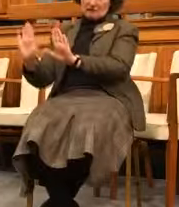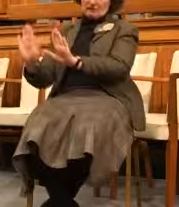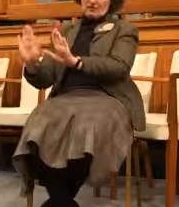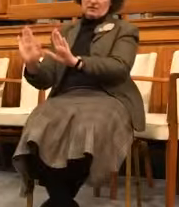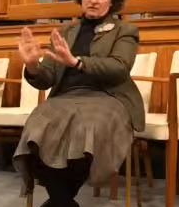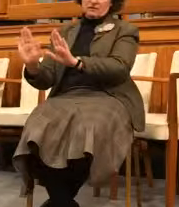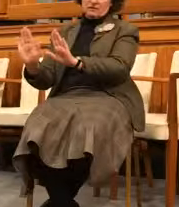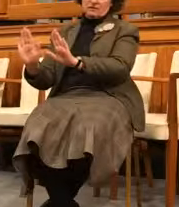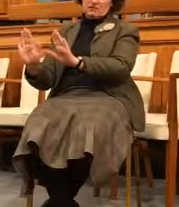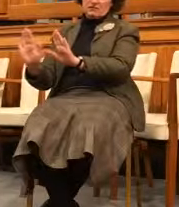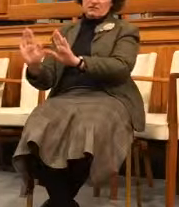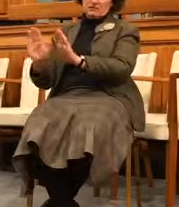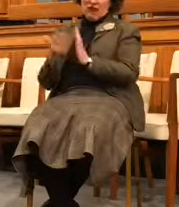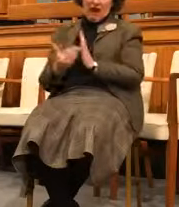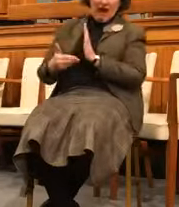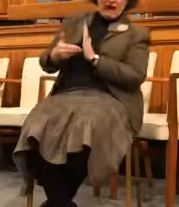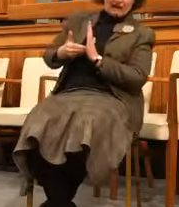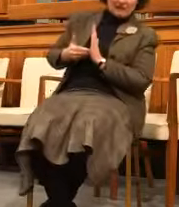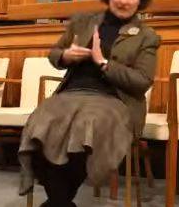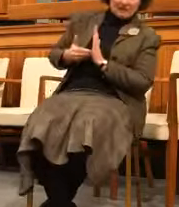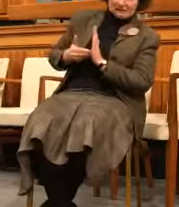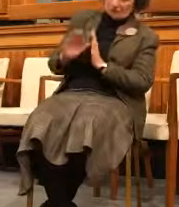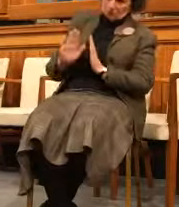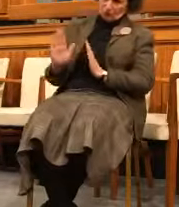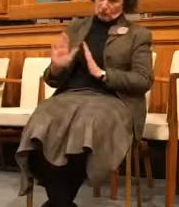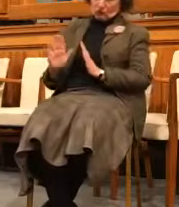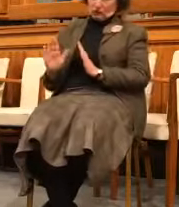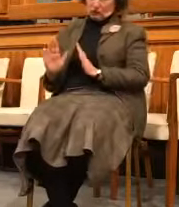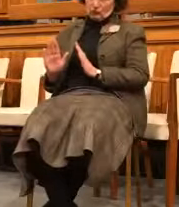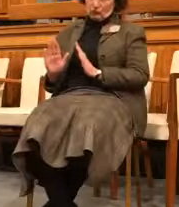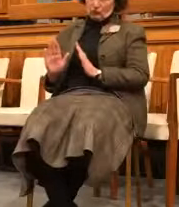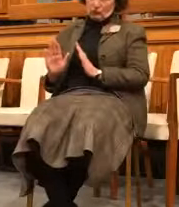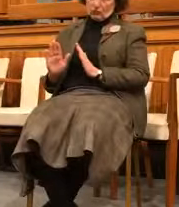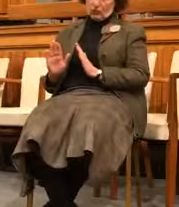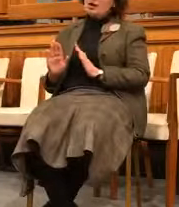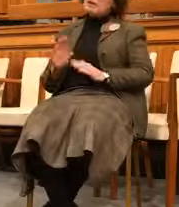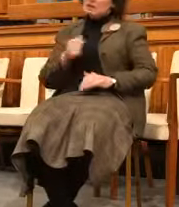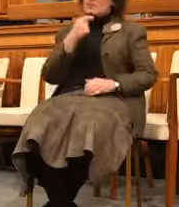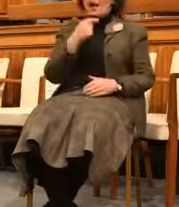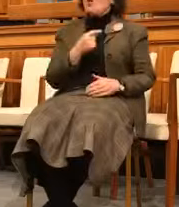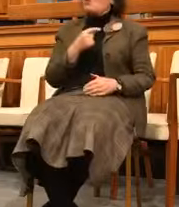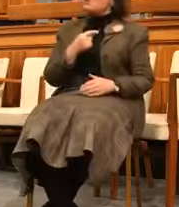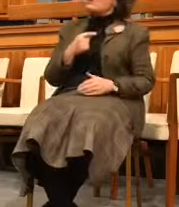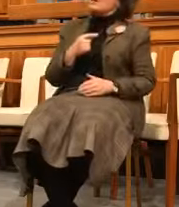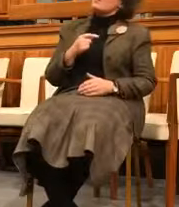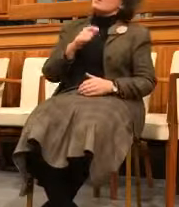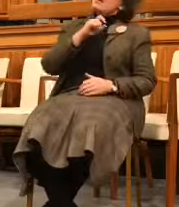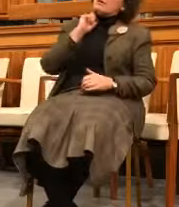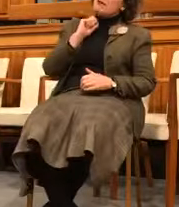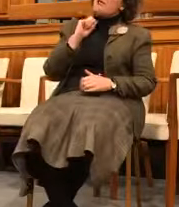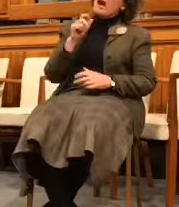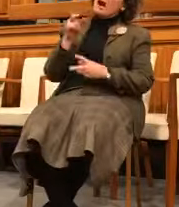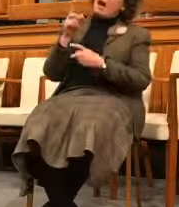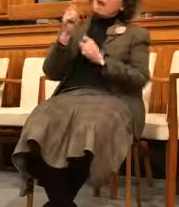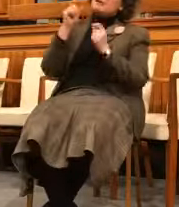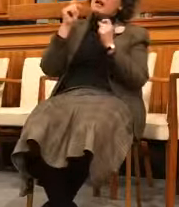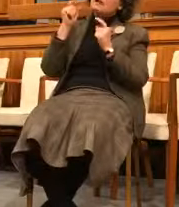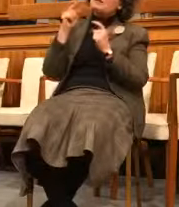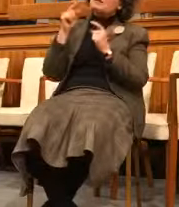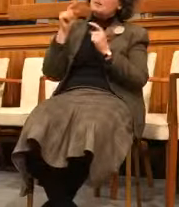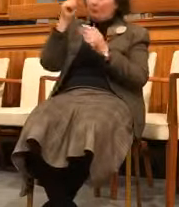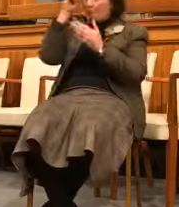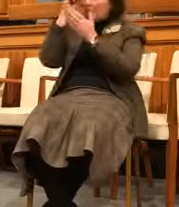put anything alongside it. Some people have done that. Yes, I hear what you say, I believe in Christ. So if